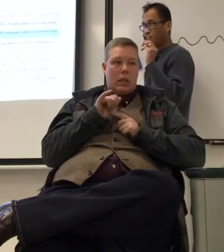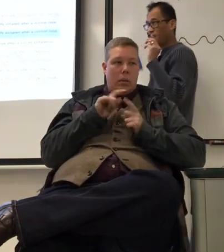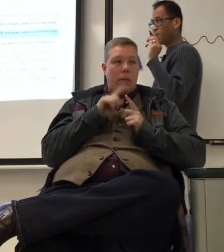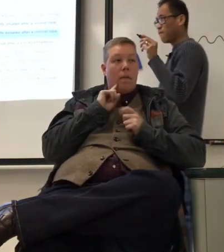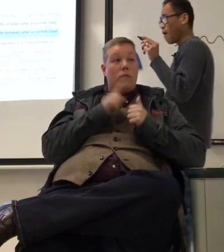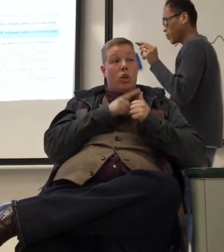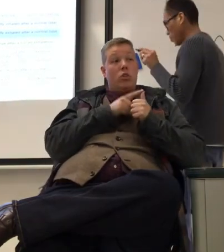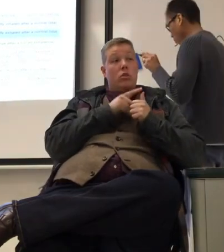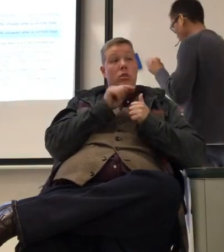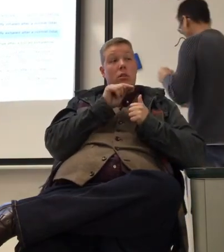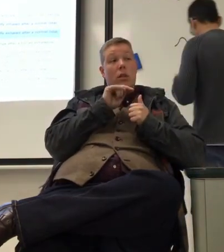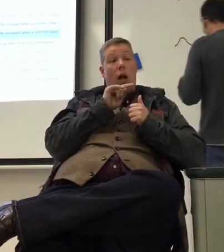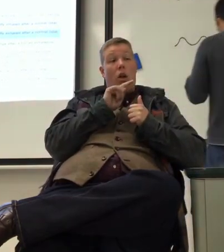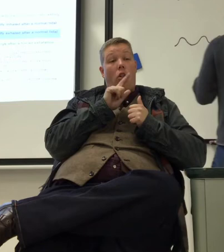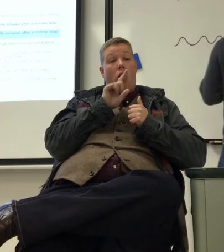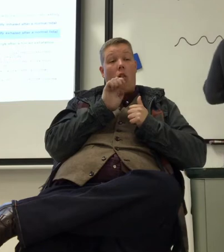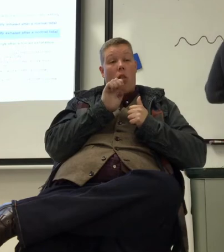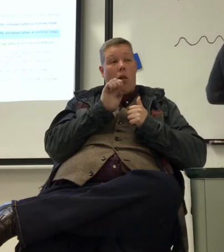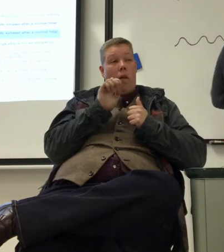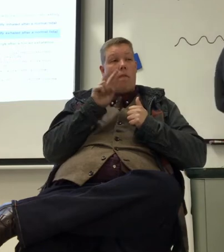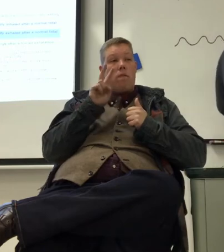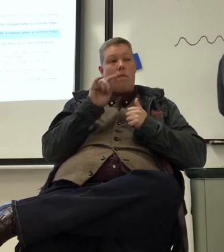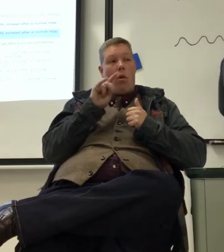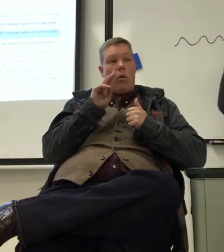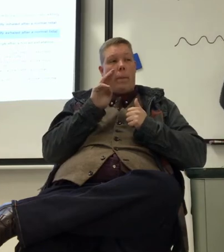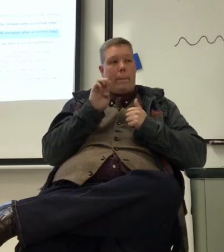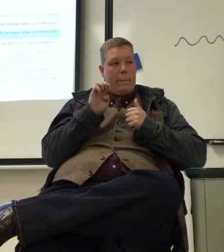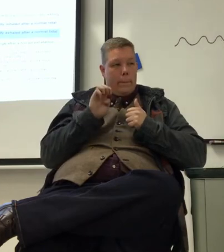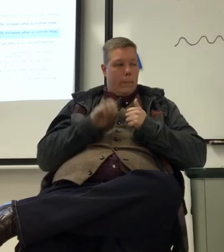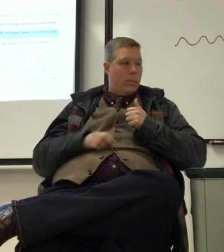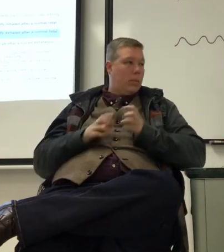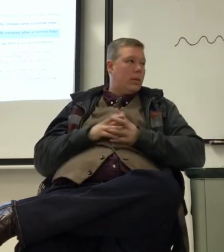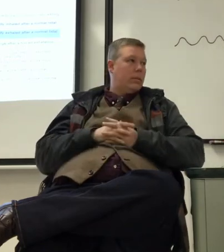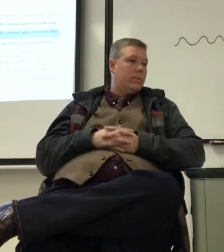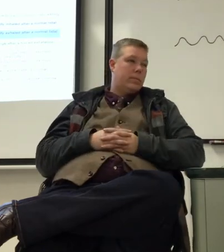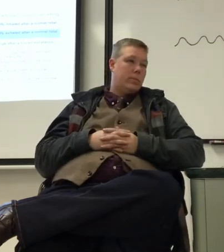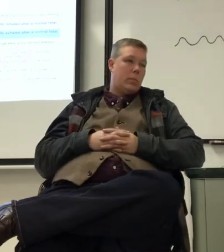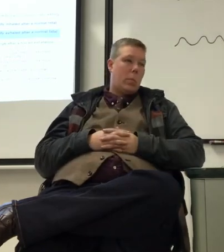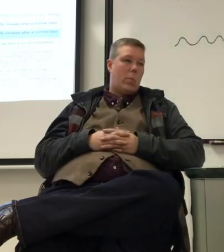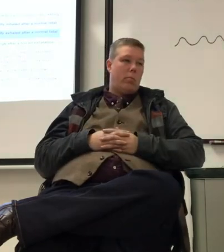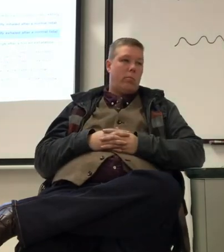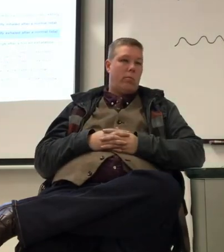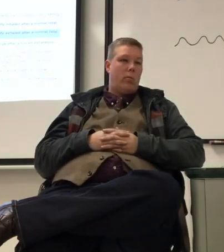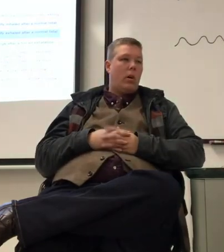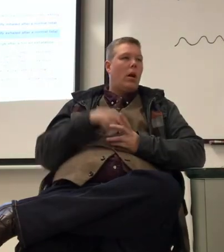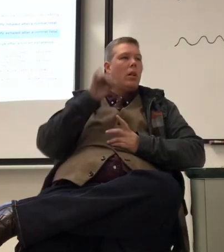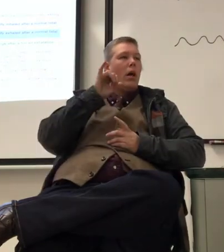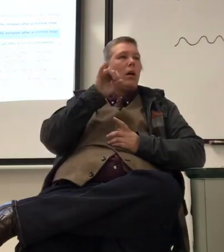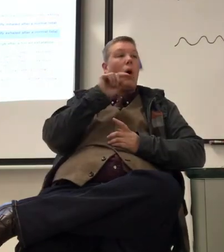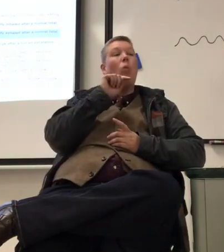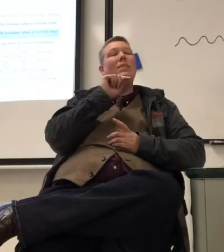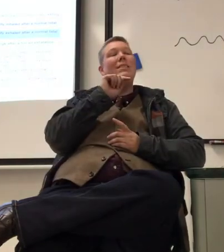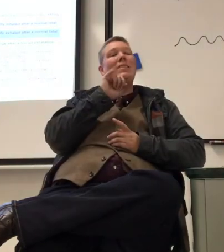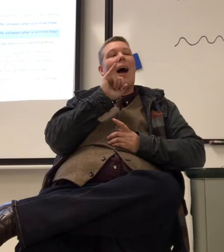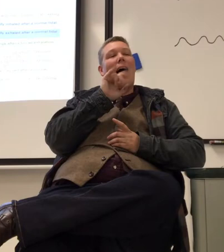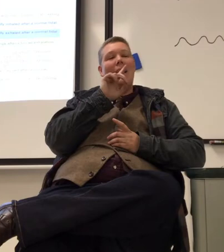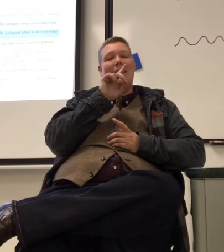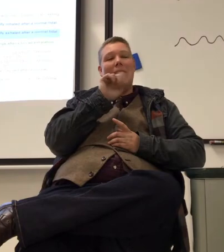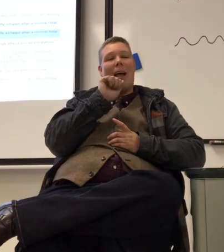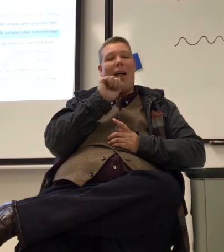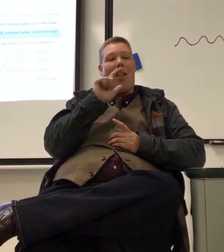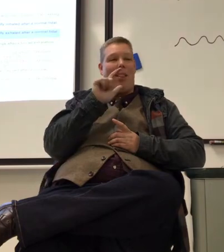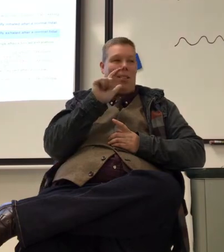tidal volume. The tidal volume. Like the tide coming in and